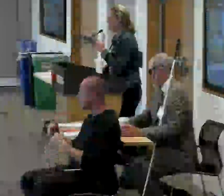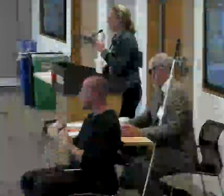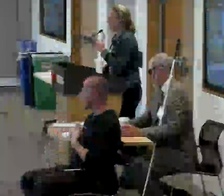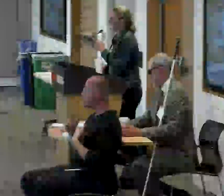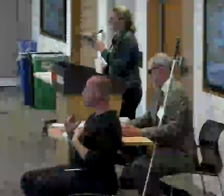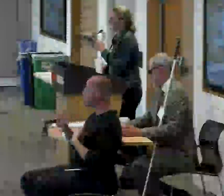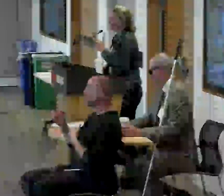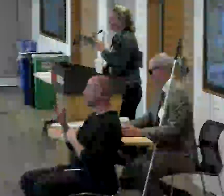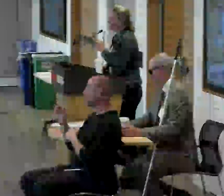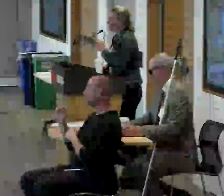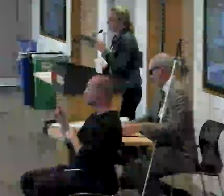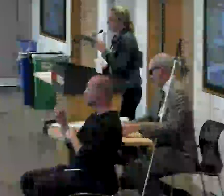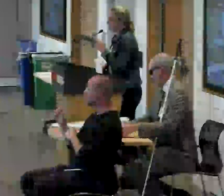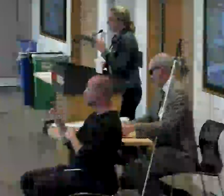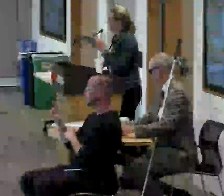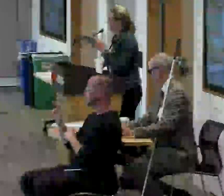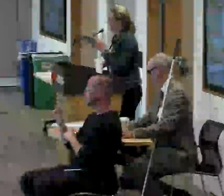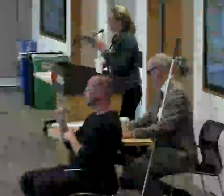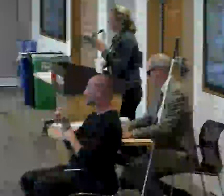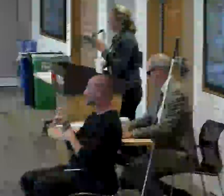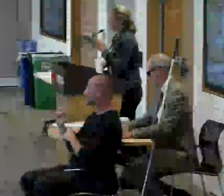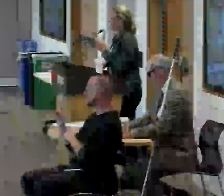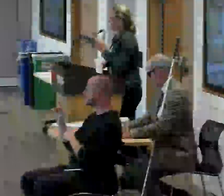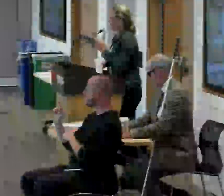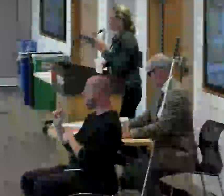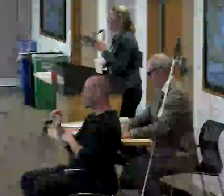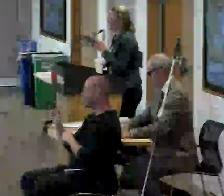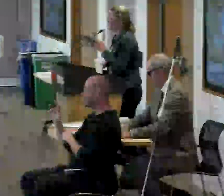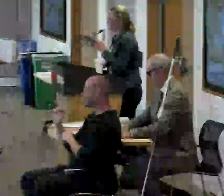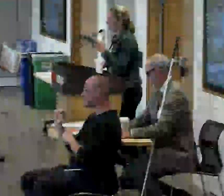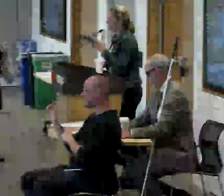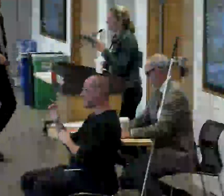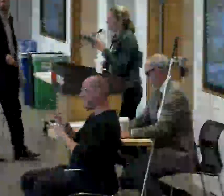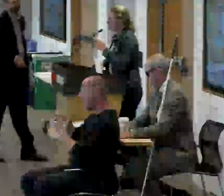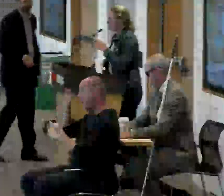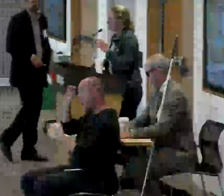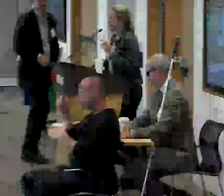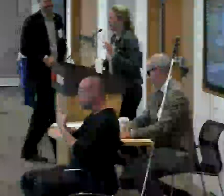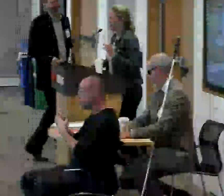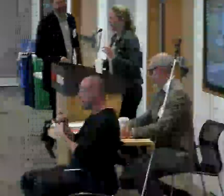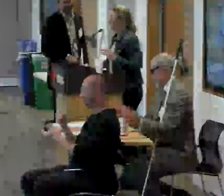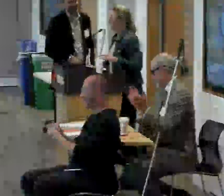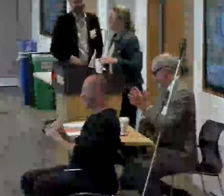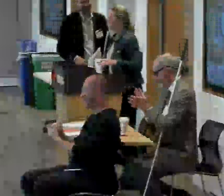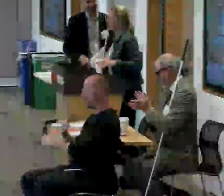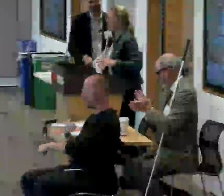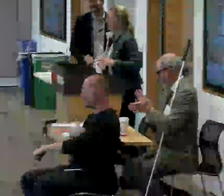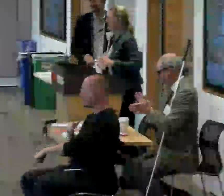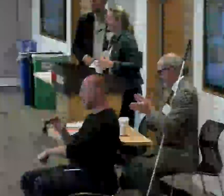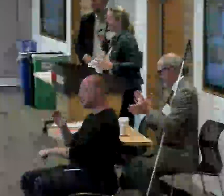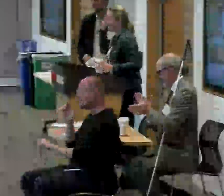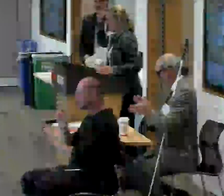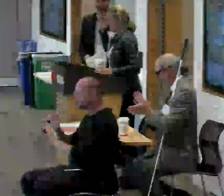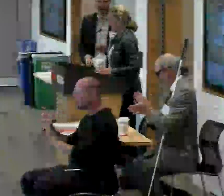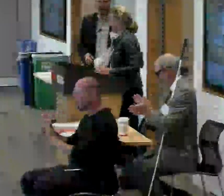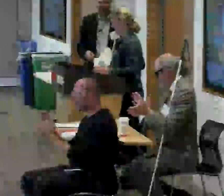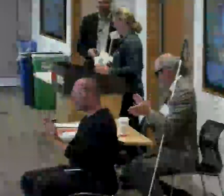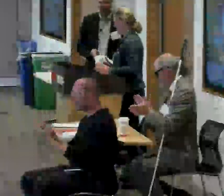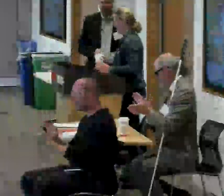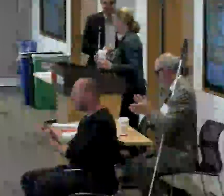Keel, also known as Spike, and let's learn about economic empowerment. Who's ready?